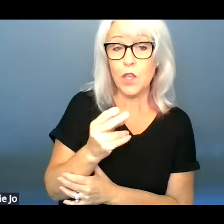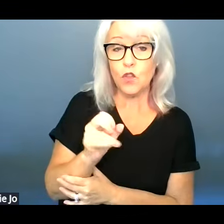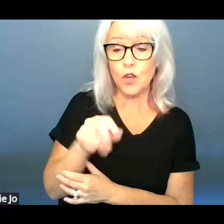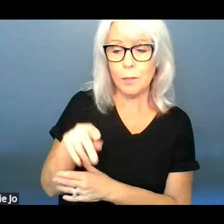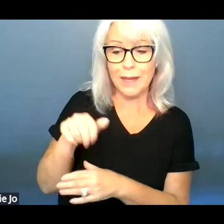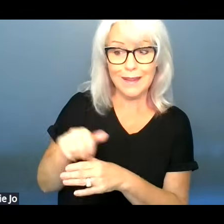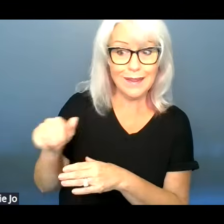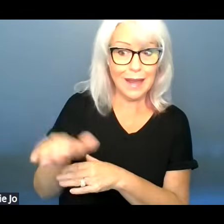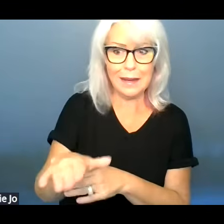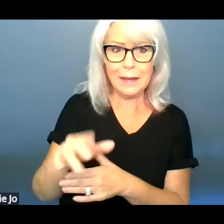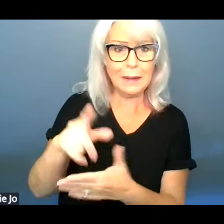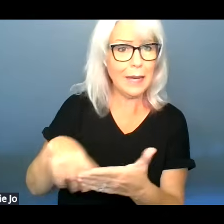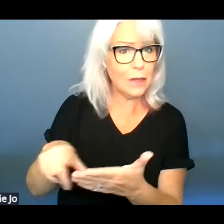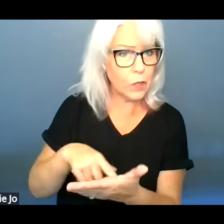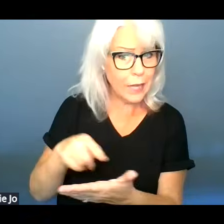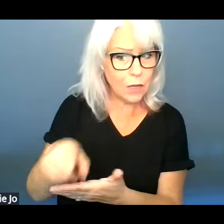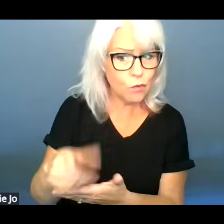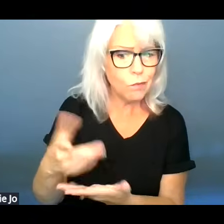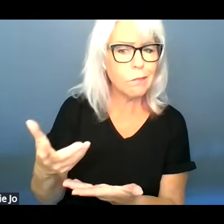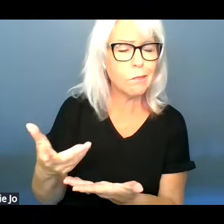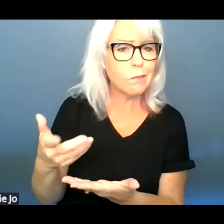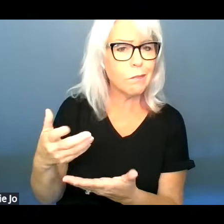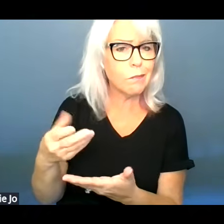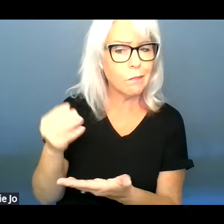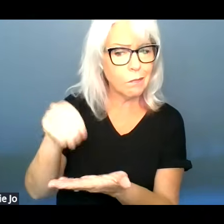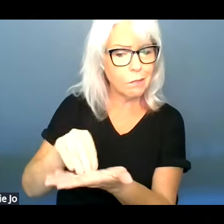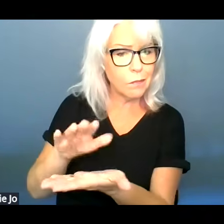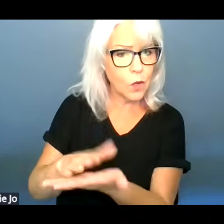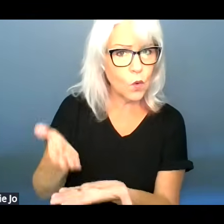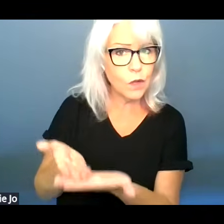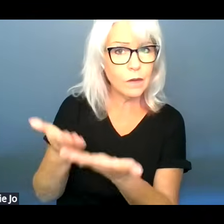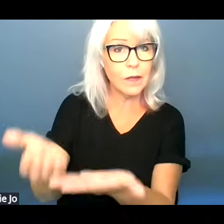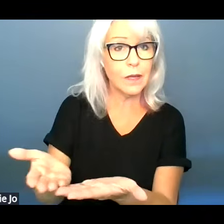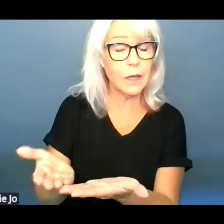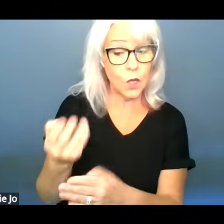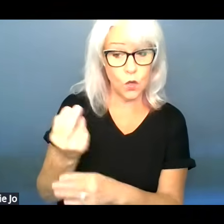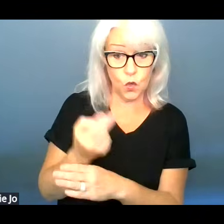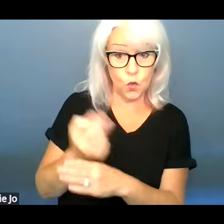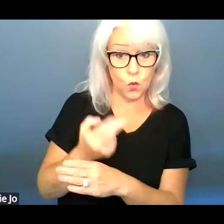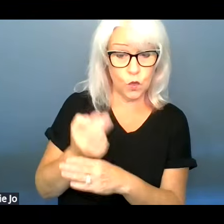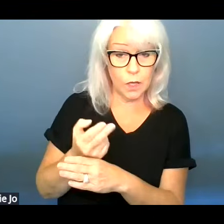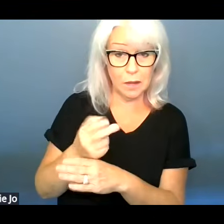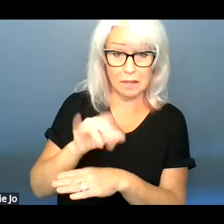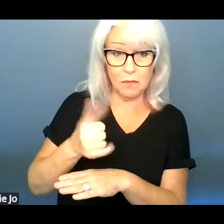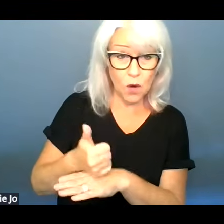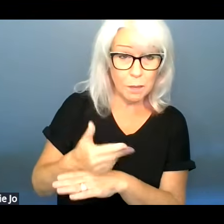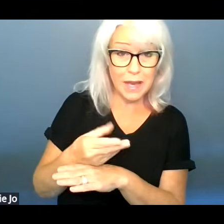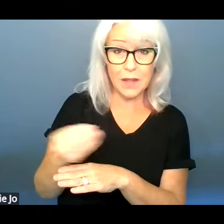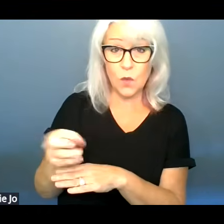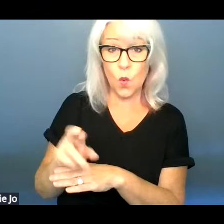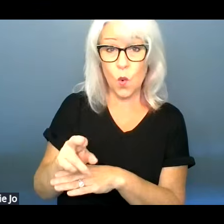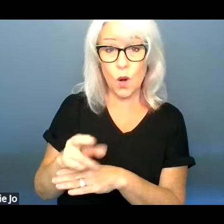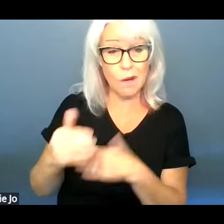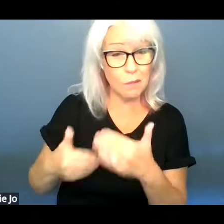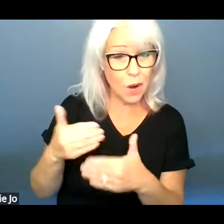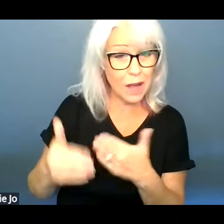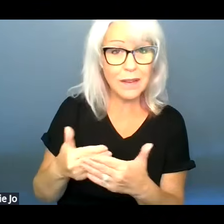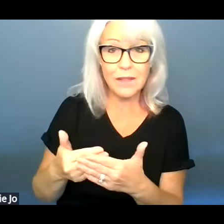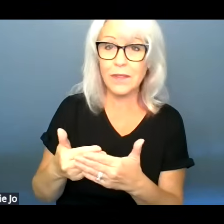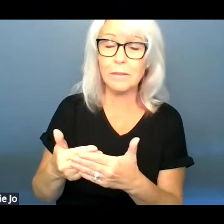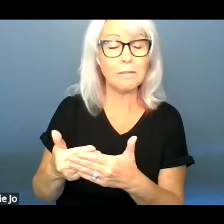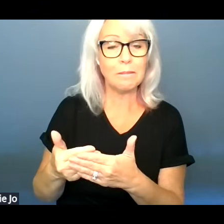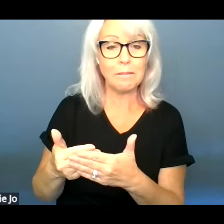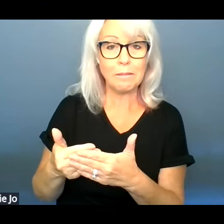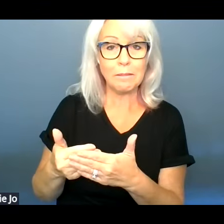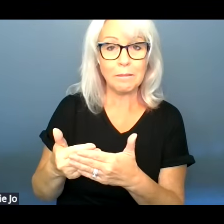extremely clear as to Victoria Bishop using formats and using processes that were completely outside cancellation